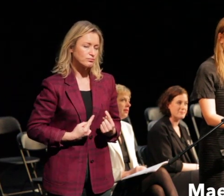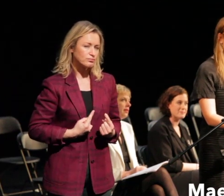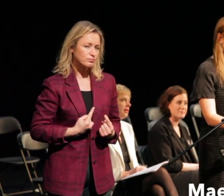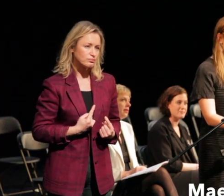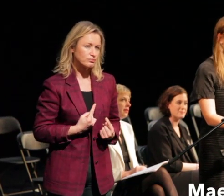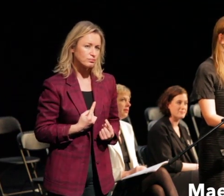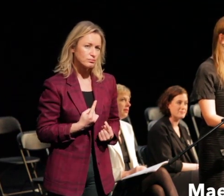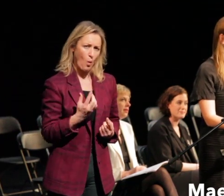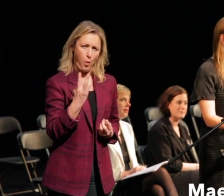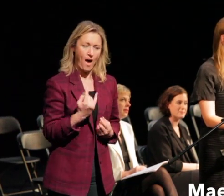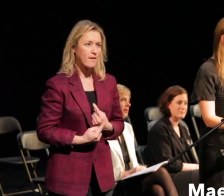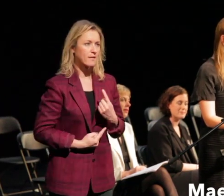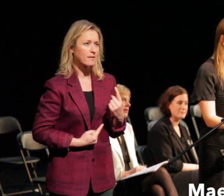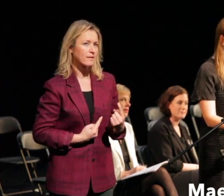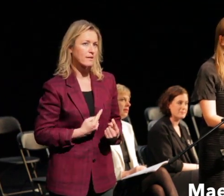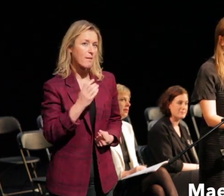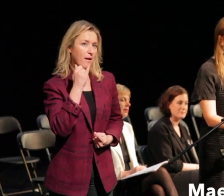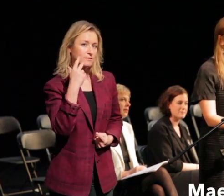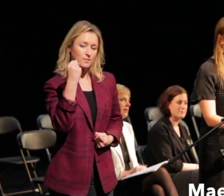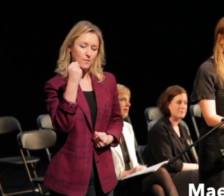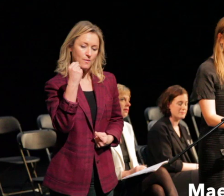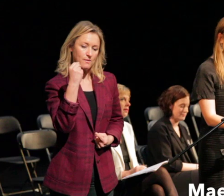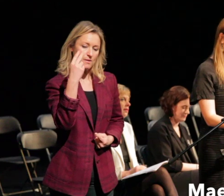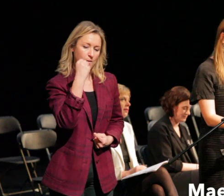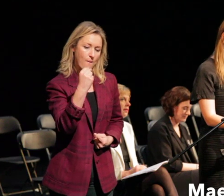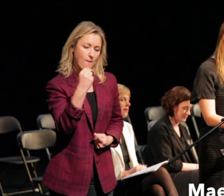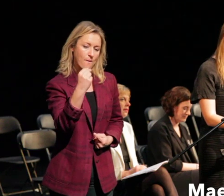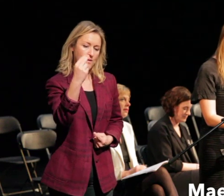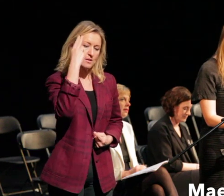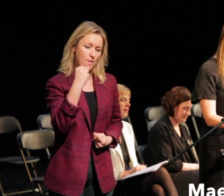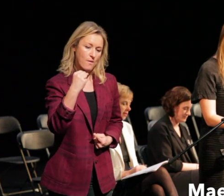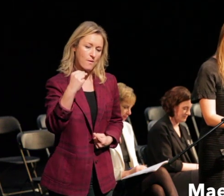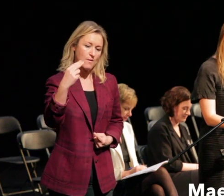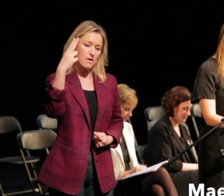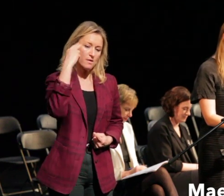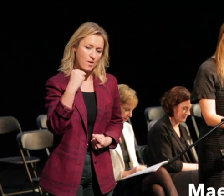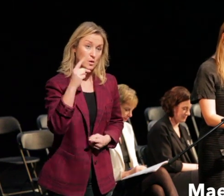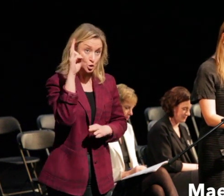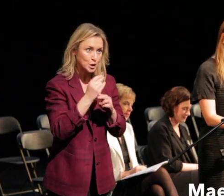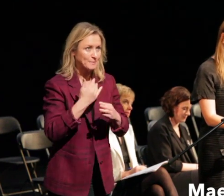being said no to one too many times when you should have been said yes to if the world were fair.